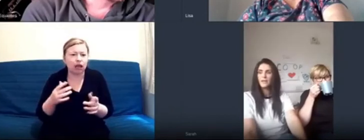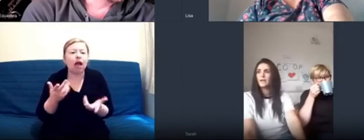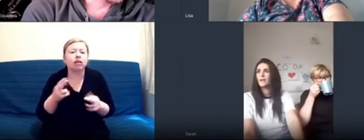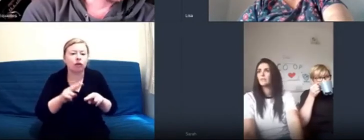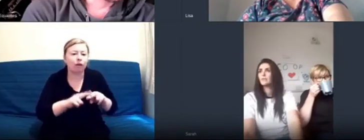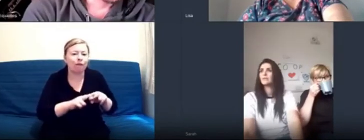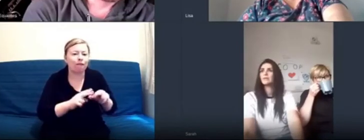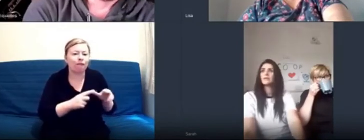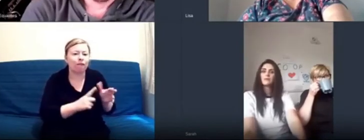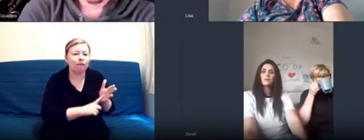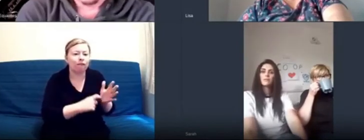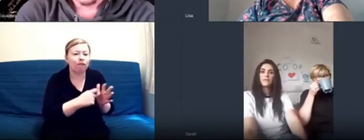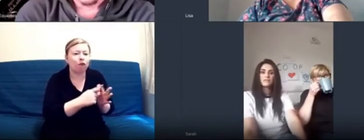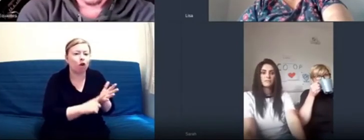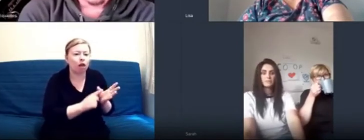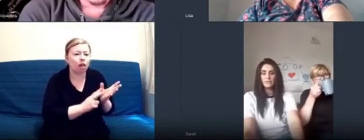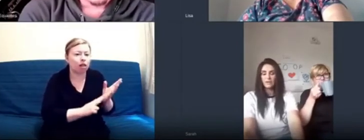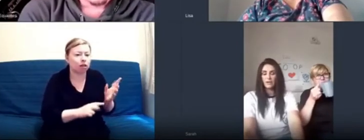Falkland.